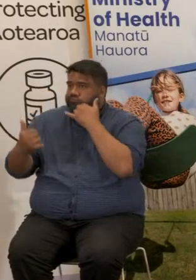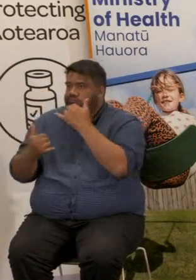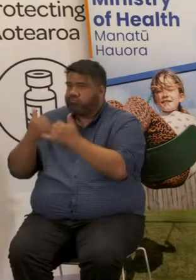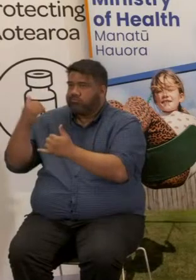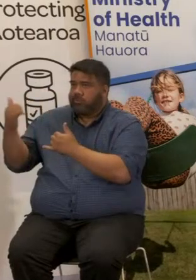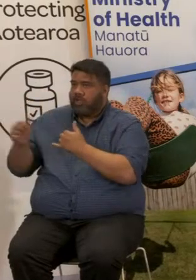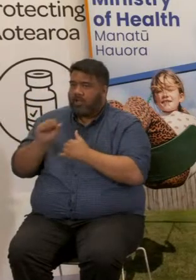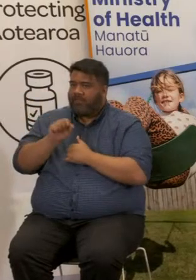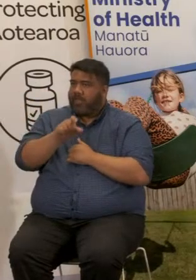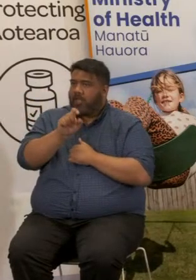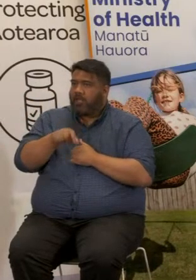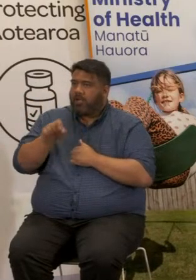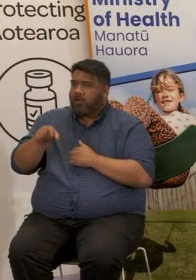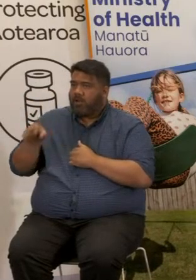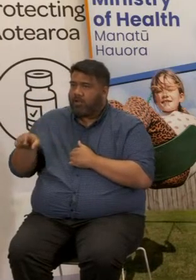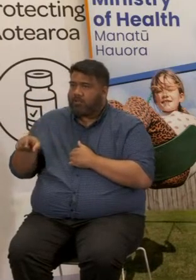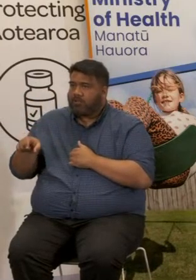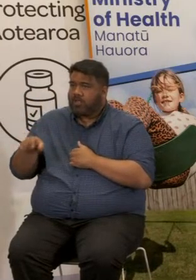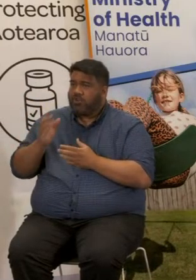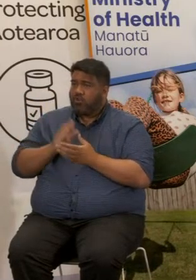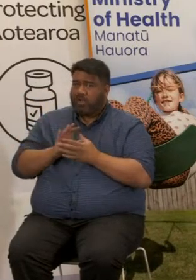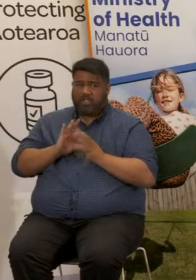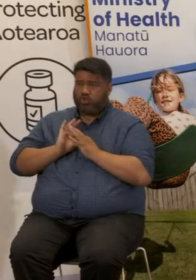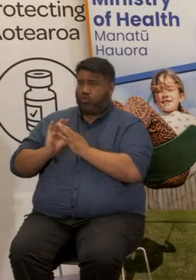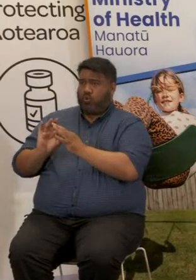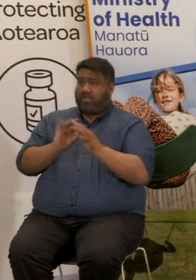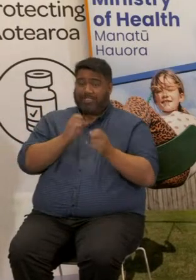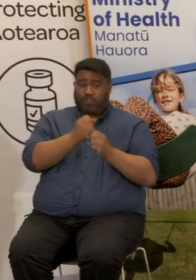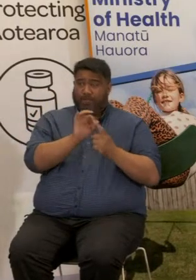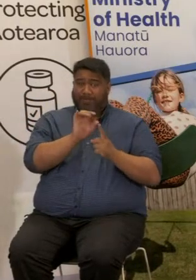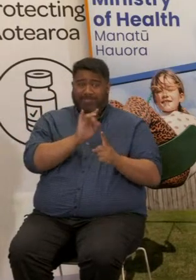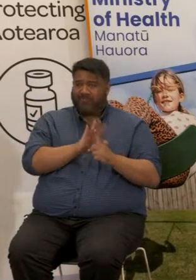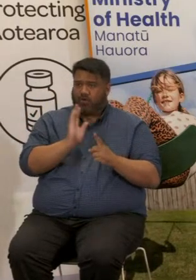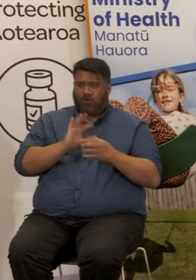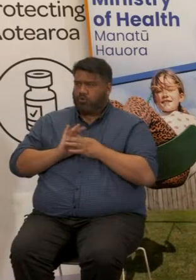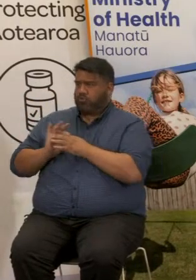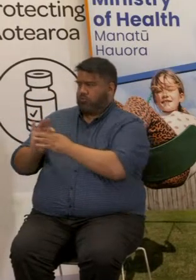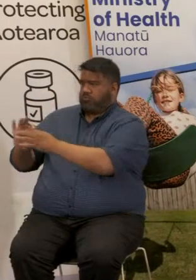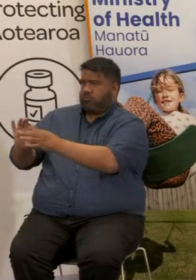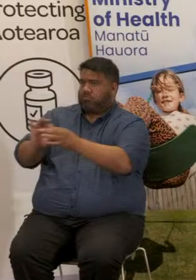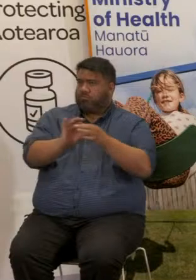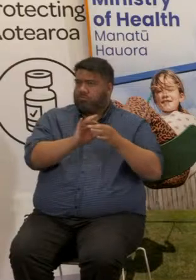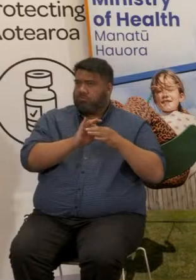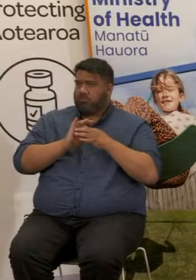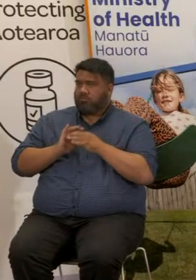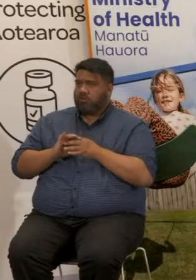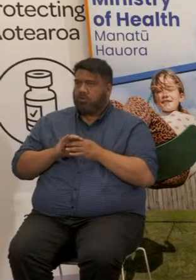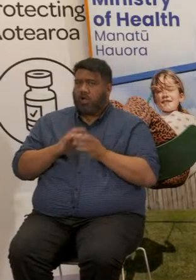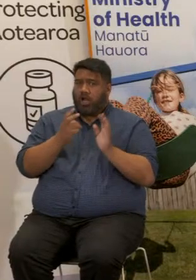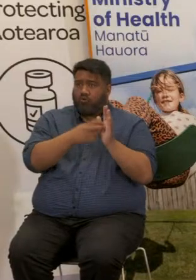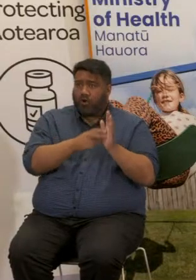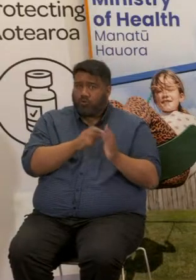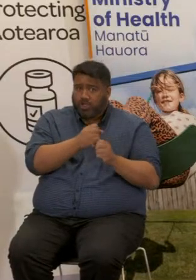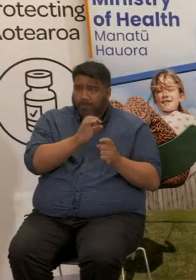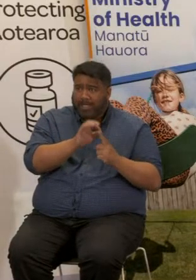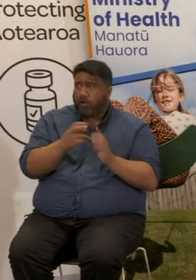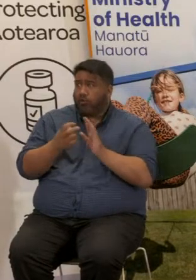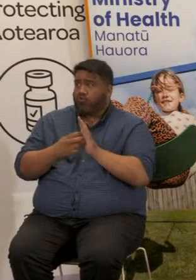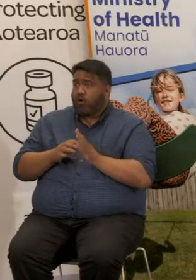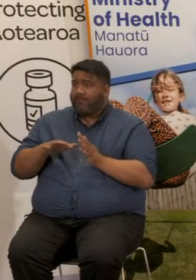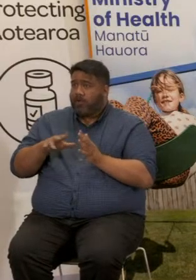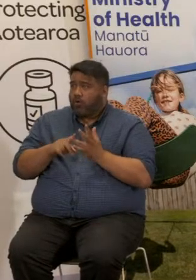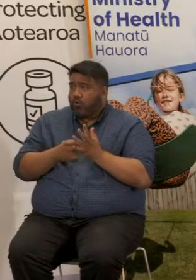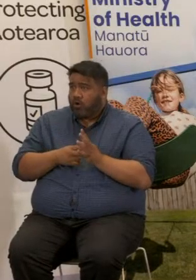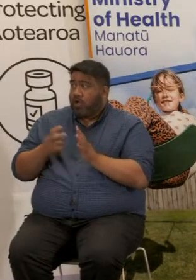their services. So it's really a joint effort. General practice is not on its own, but for those that are enrolled with general practice that haven't yet had a